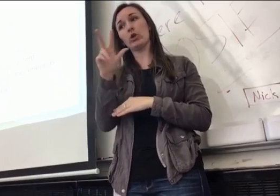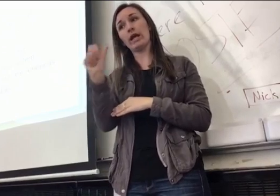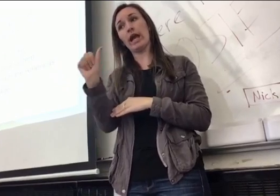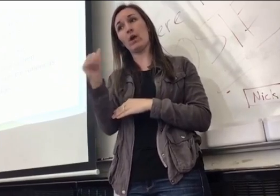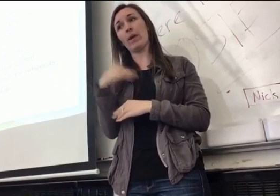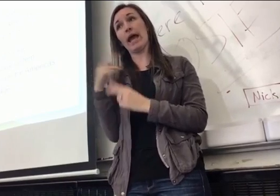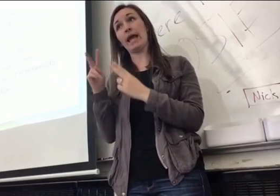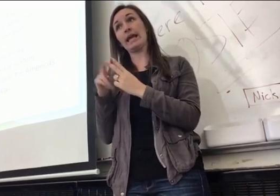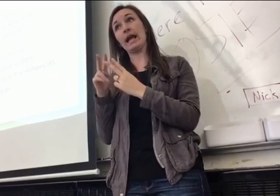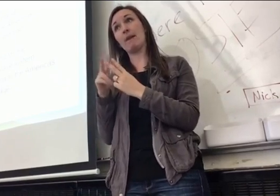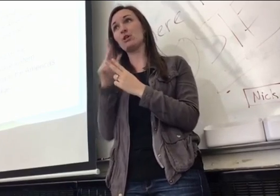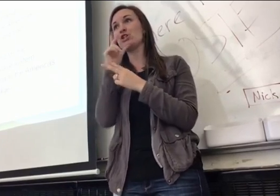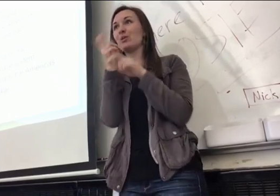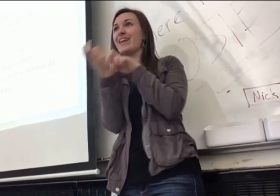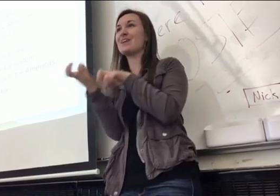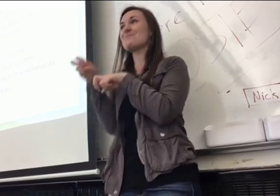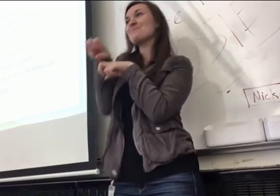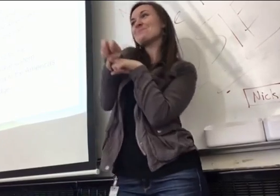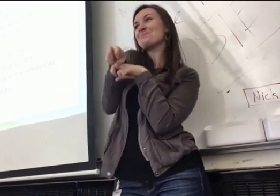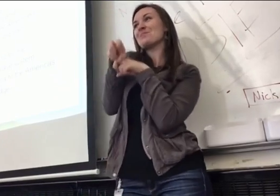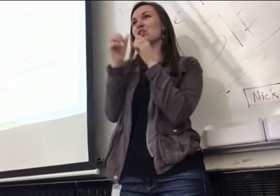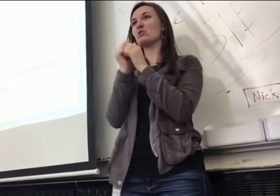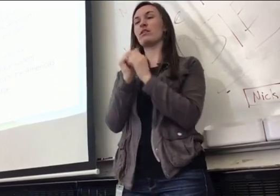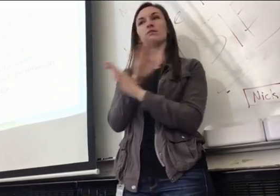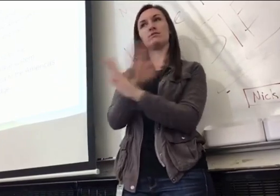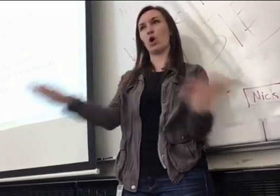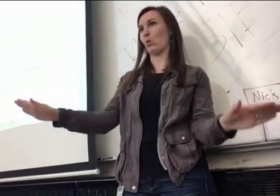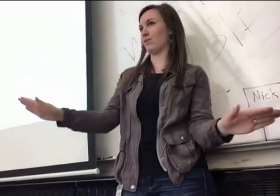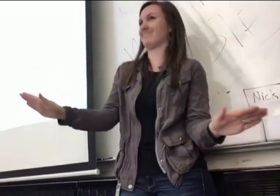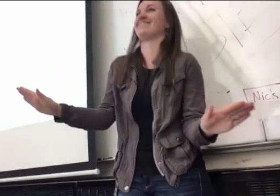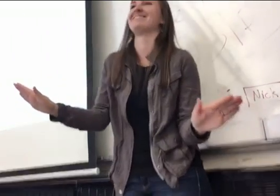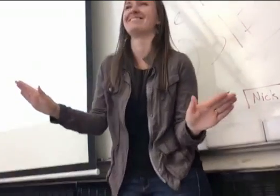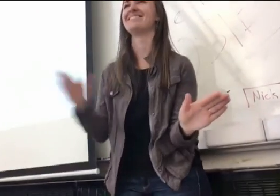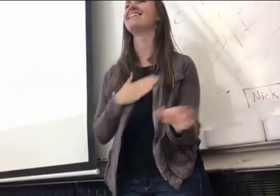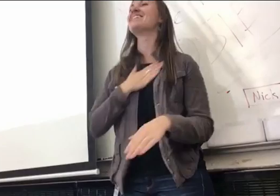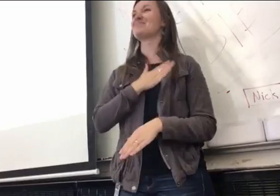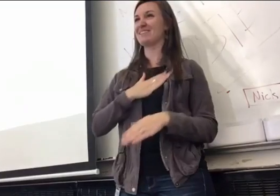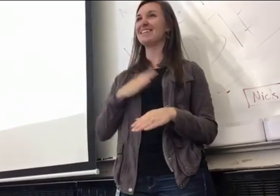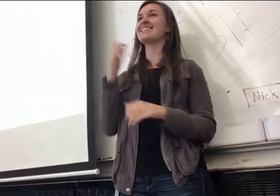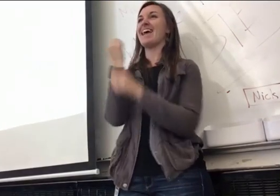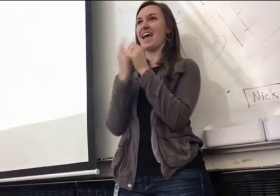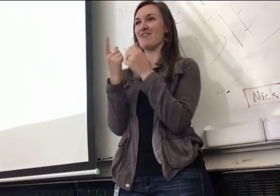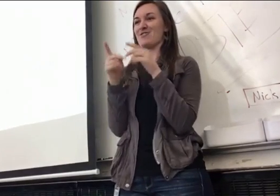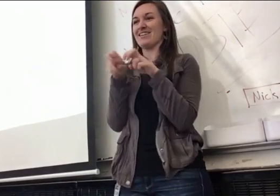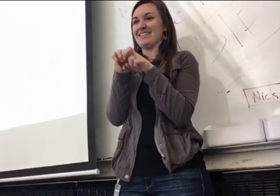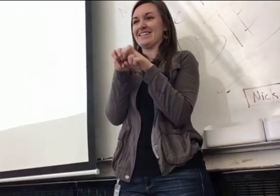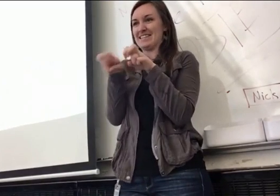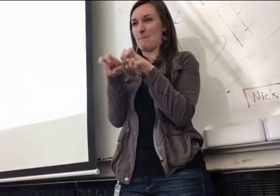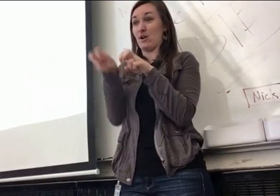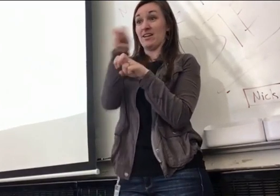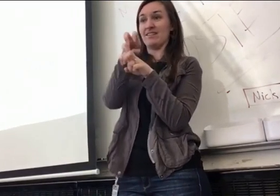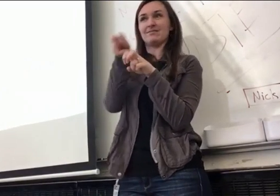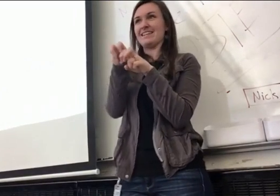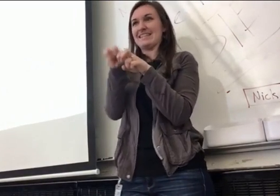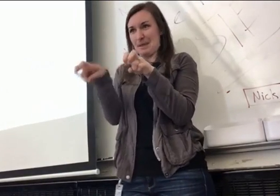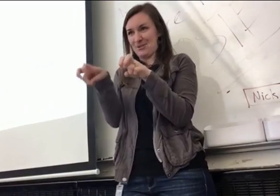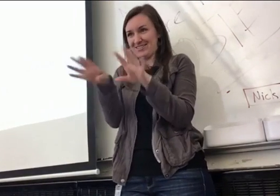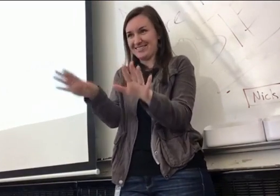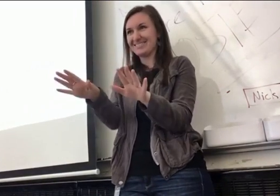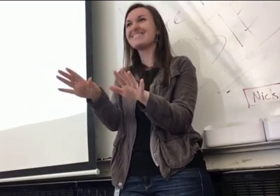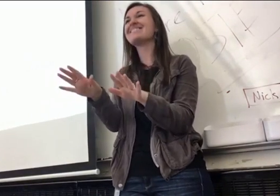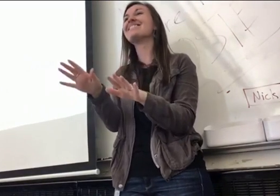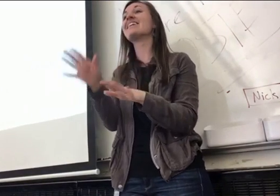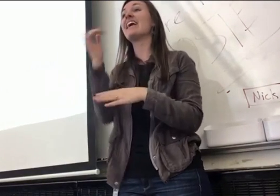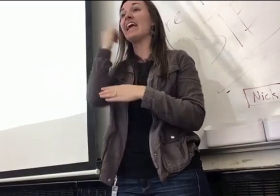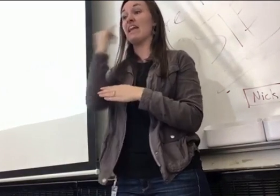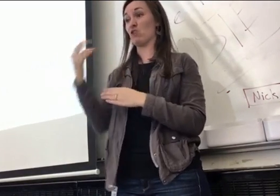had like 4 people on top of each other. It was uncomfortable, okay? So everybody's separated. If you're on the outer rim,